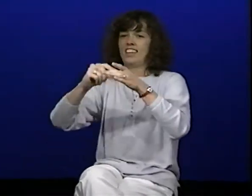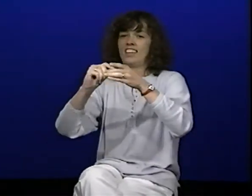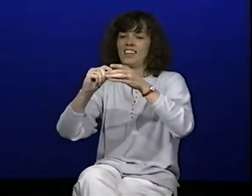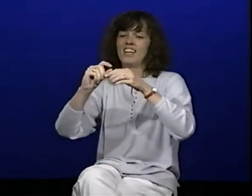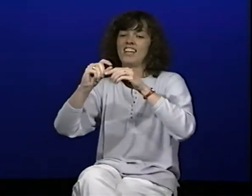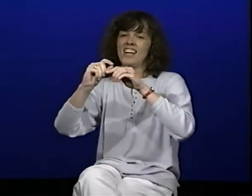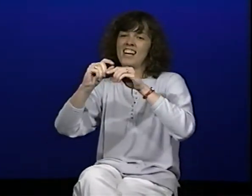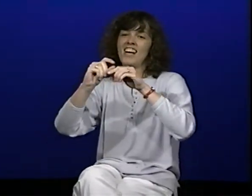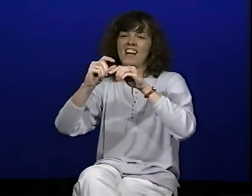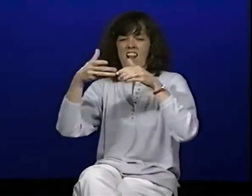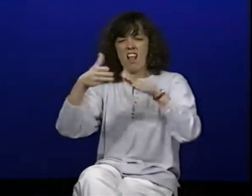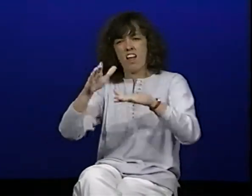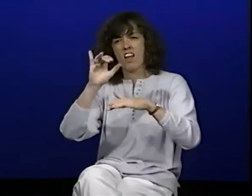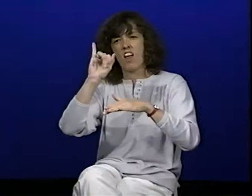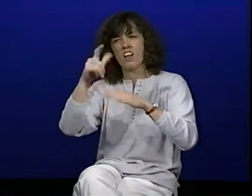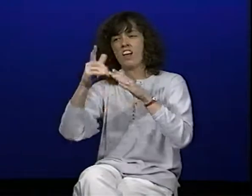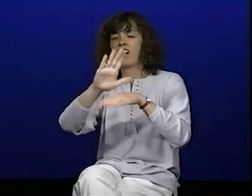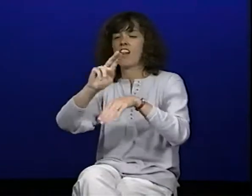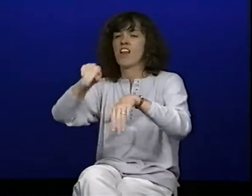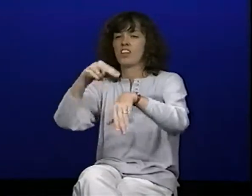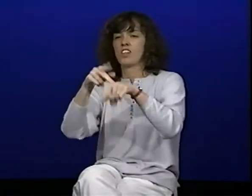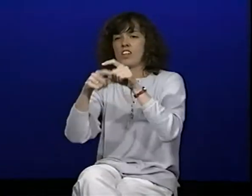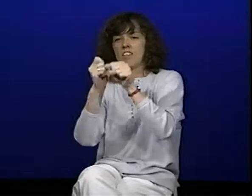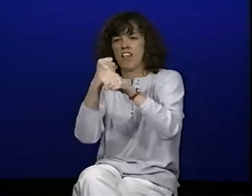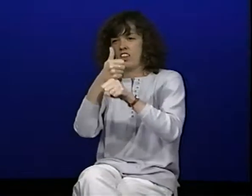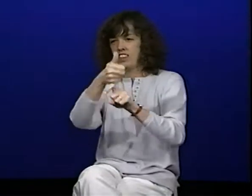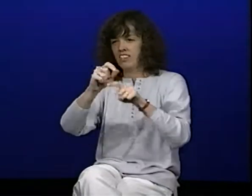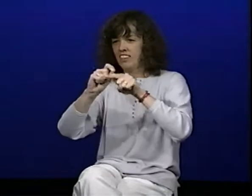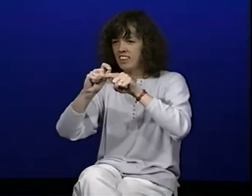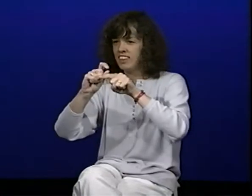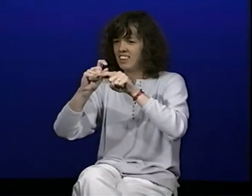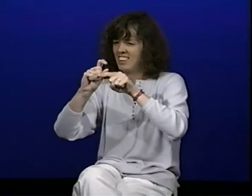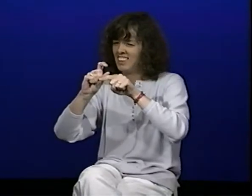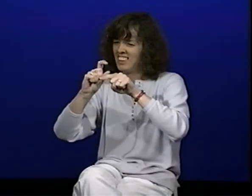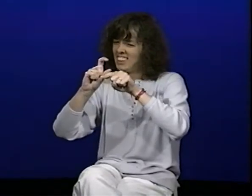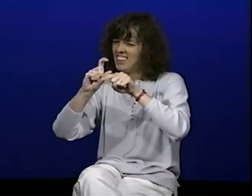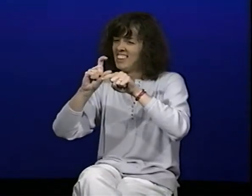petals. And the oil increases very, very slowly.